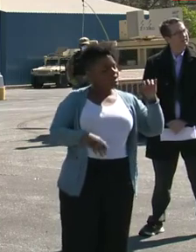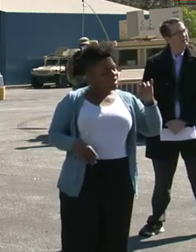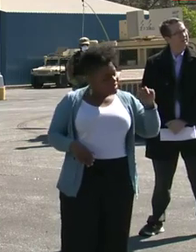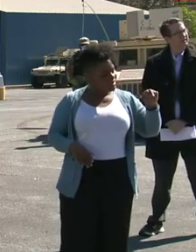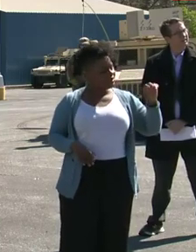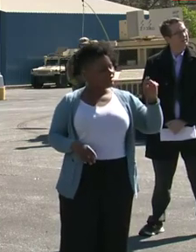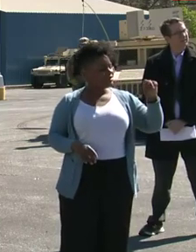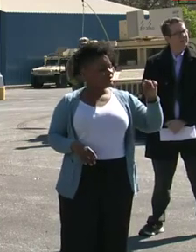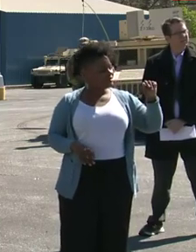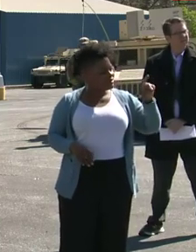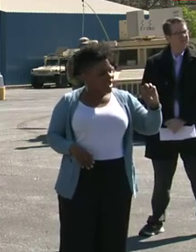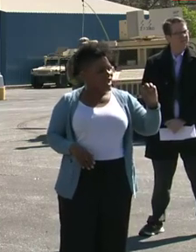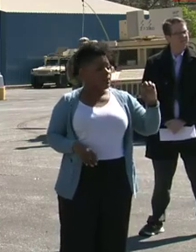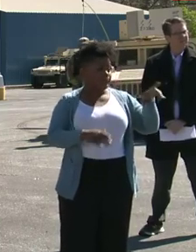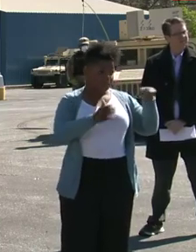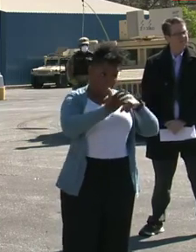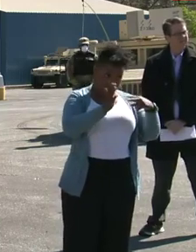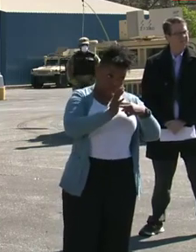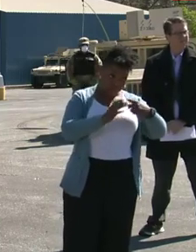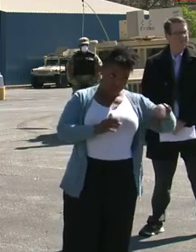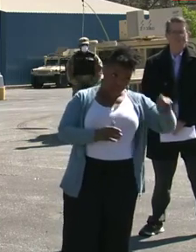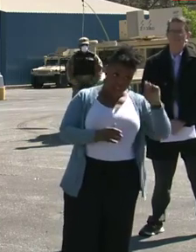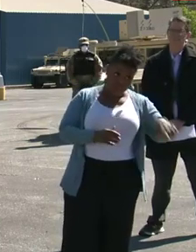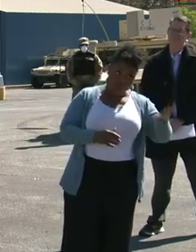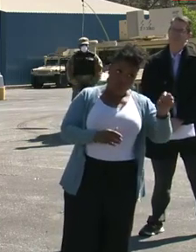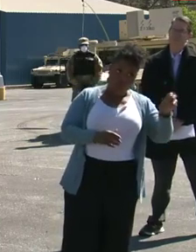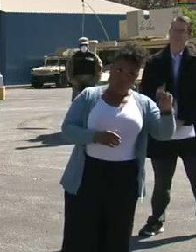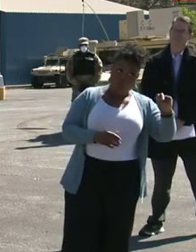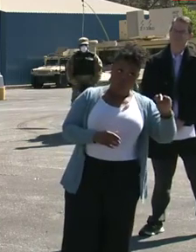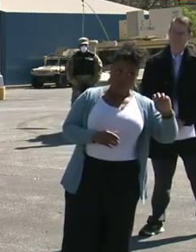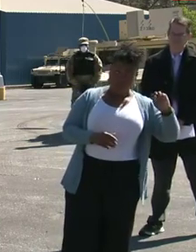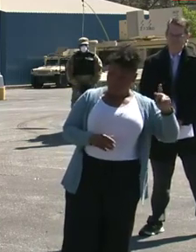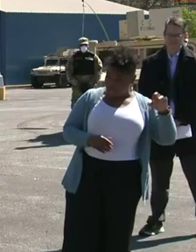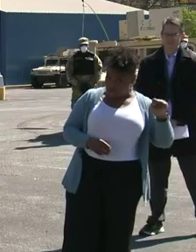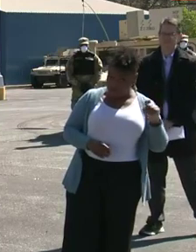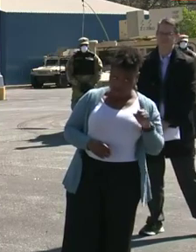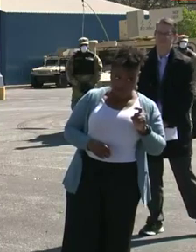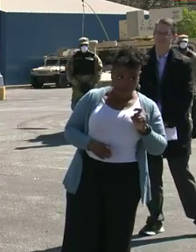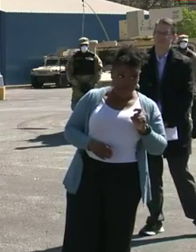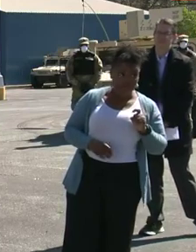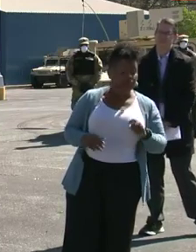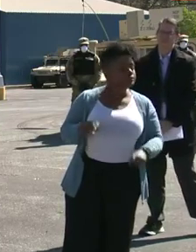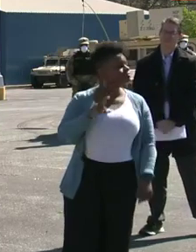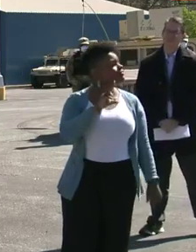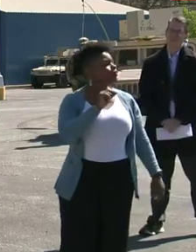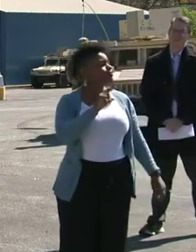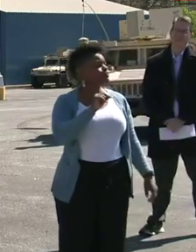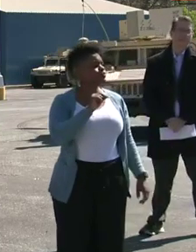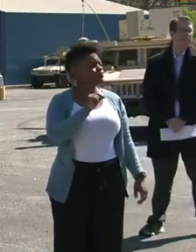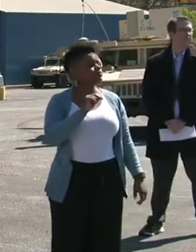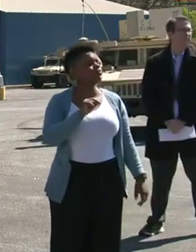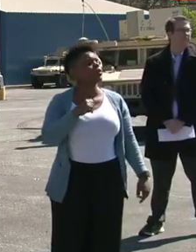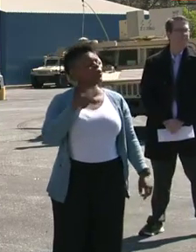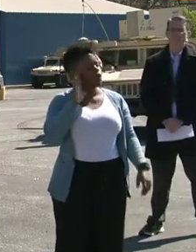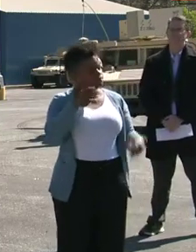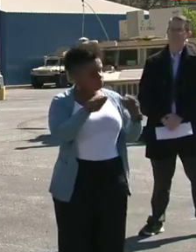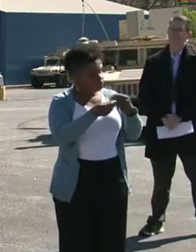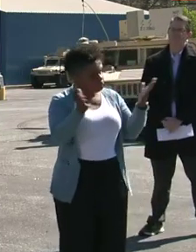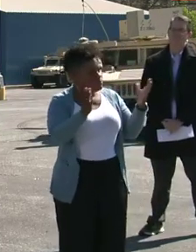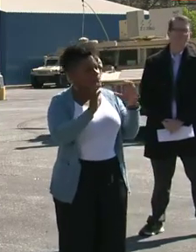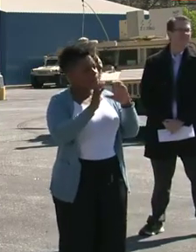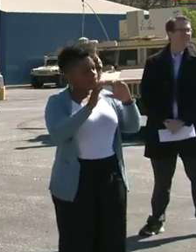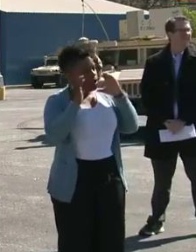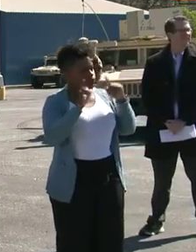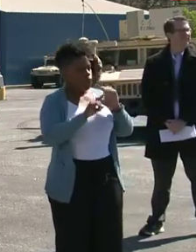have to find their own stuff, Mayor? No, it means what I said earlier, that we will distribute the masks to our frontline workers as we